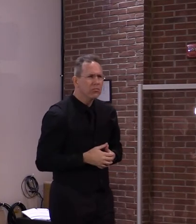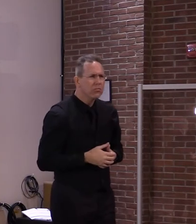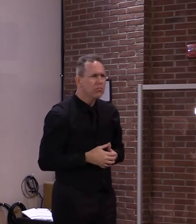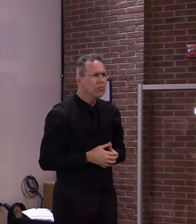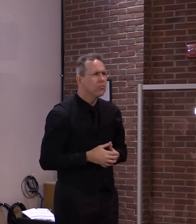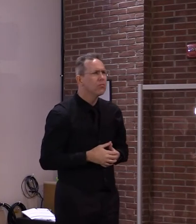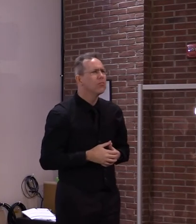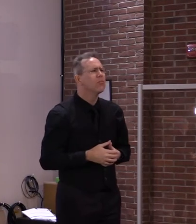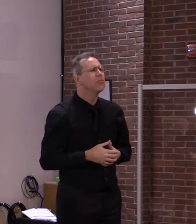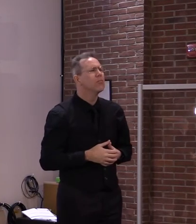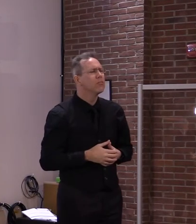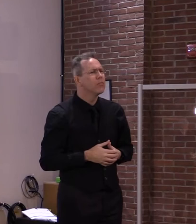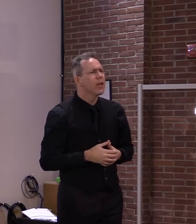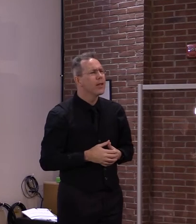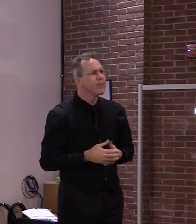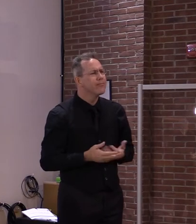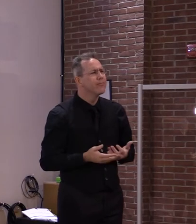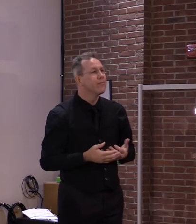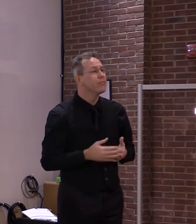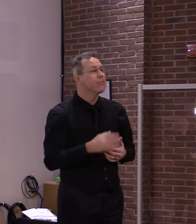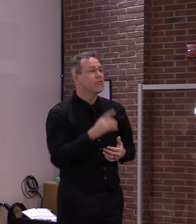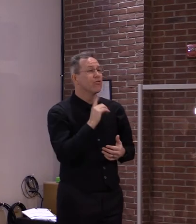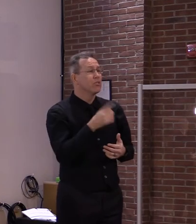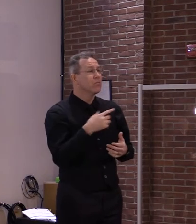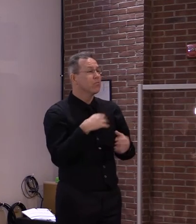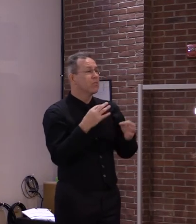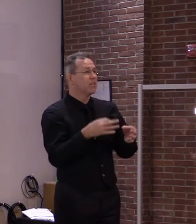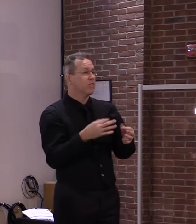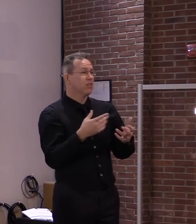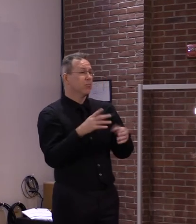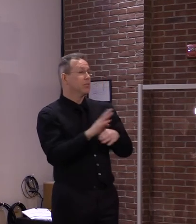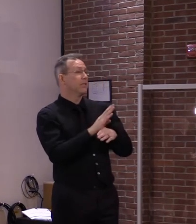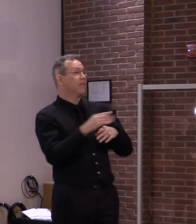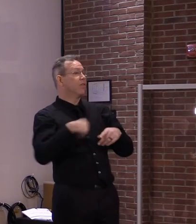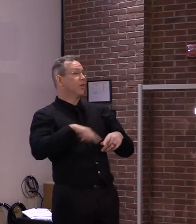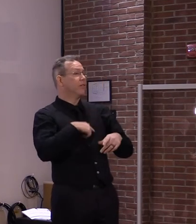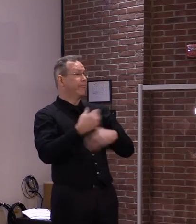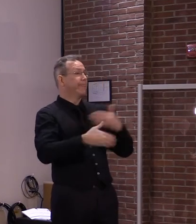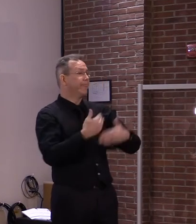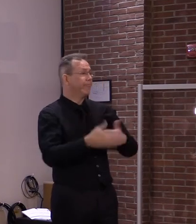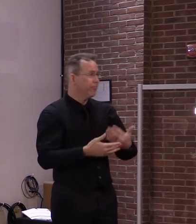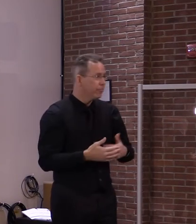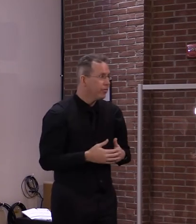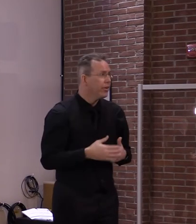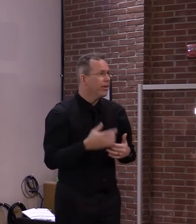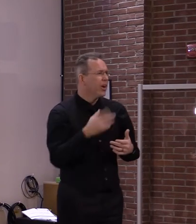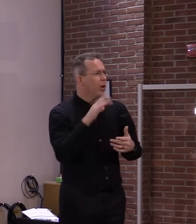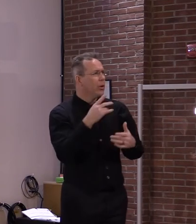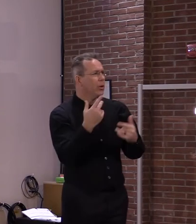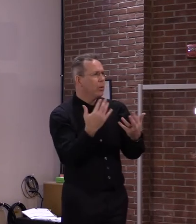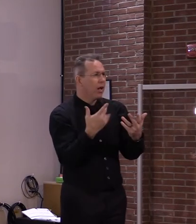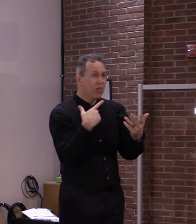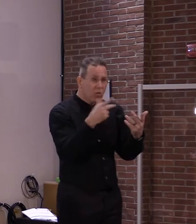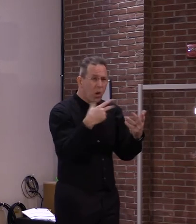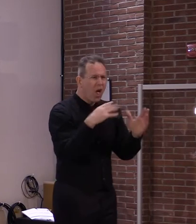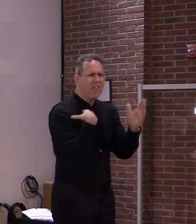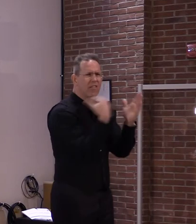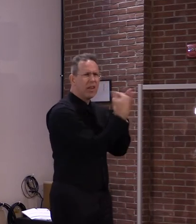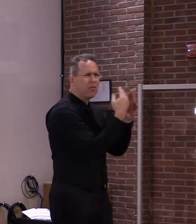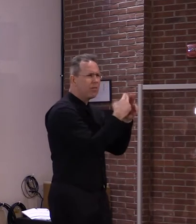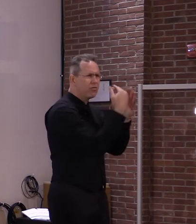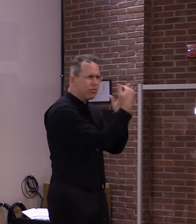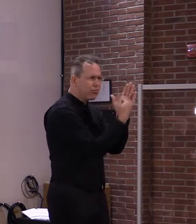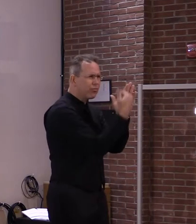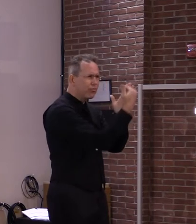eligible and are waiting for a call we would pull that off the list from that area and then the homebound we have